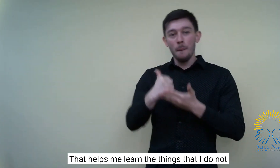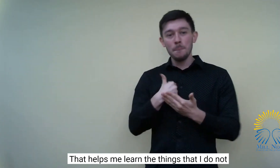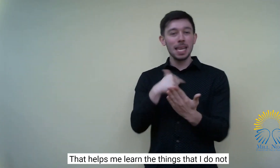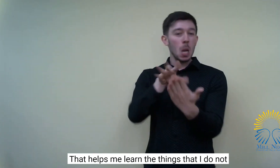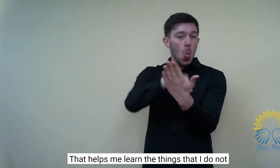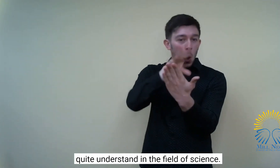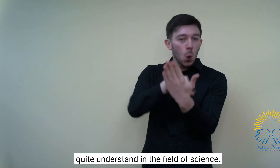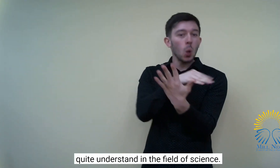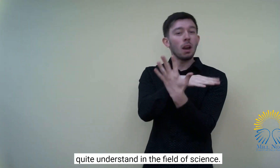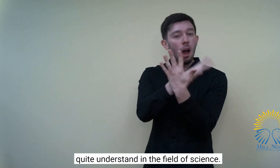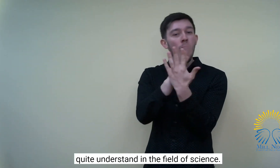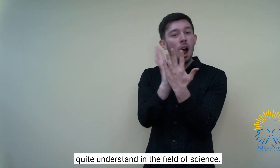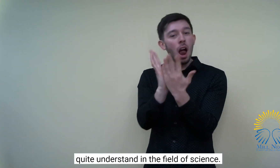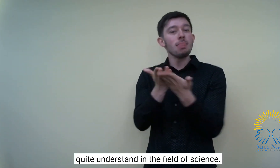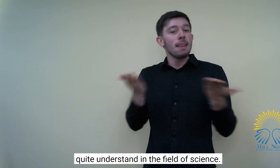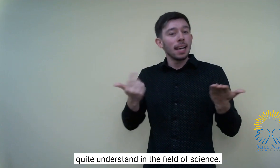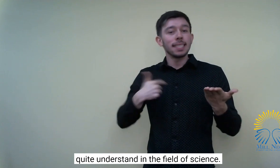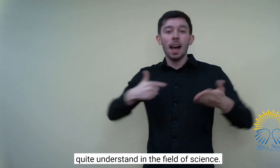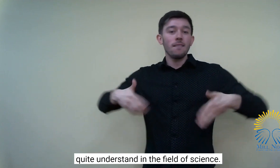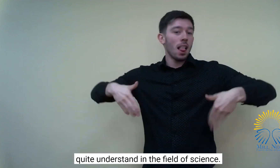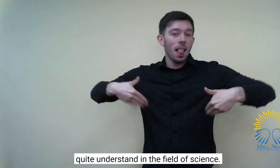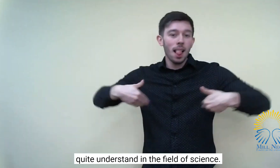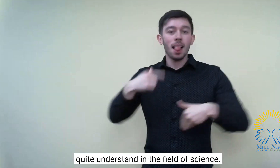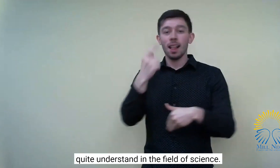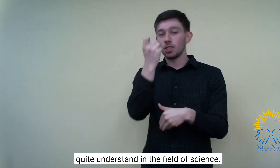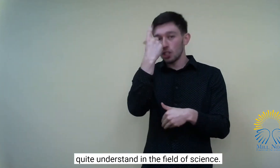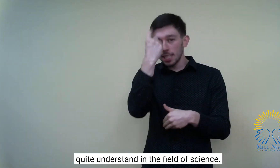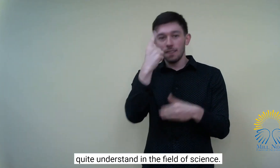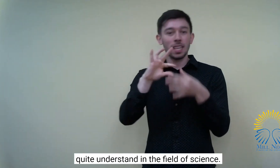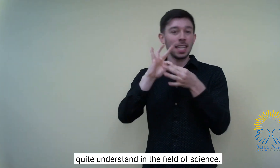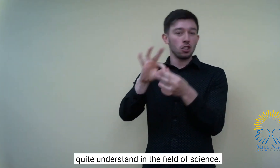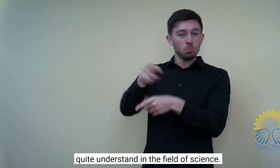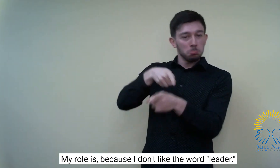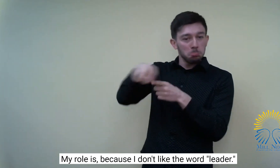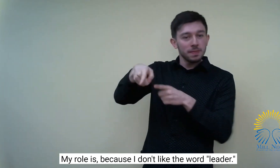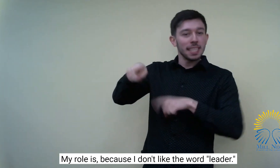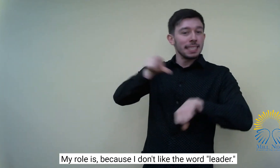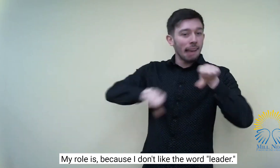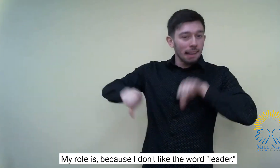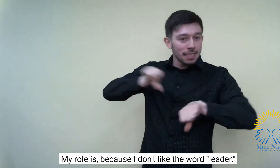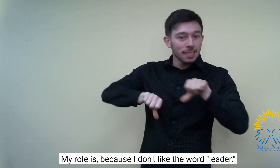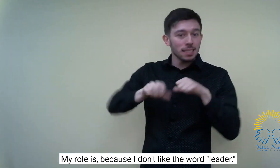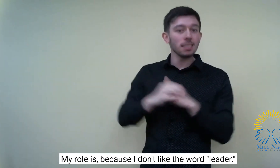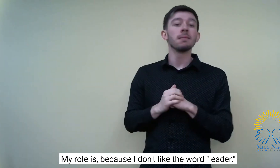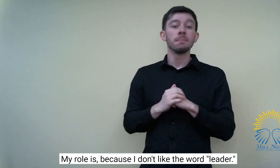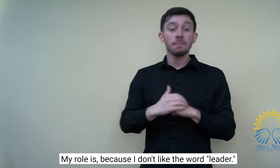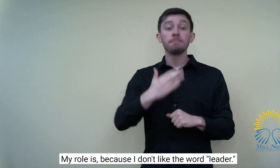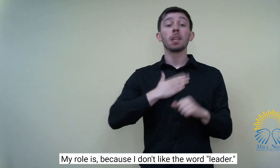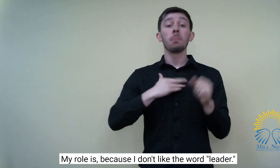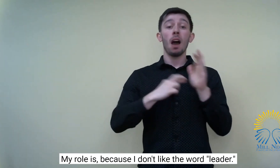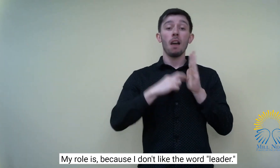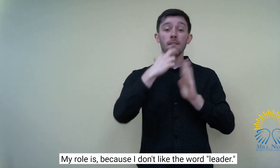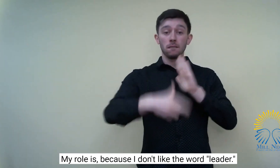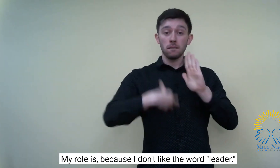not quite understand in the field of science. My role is,